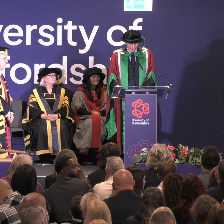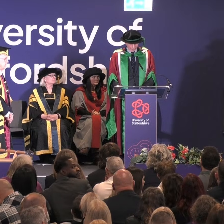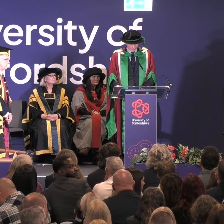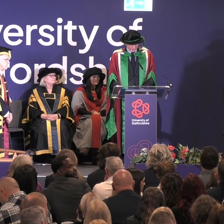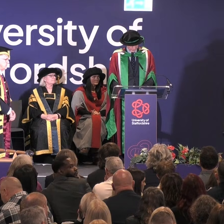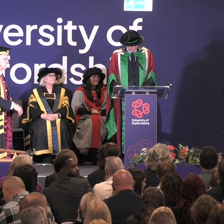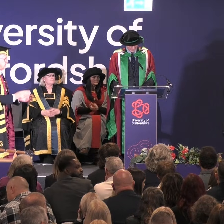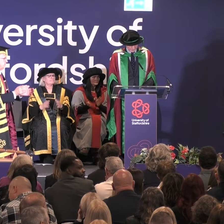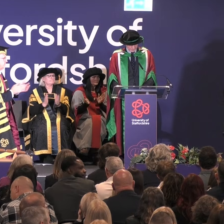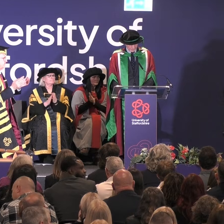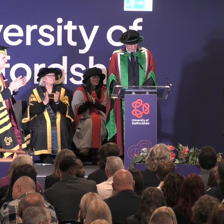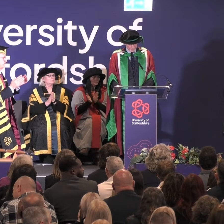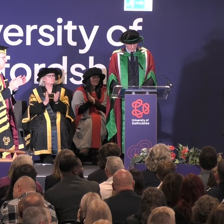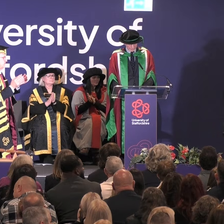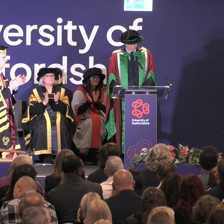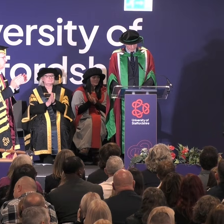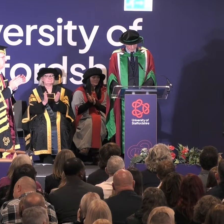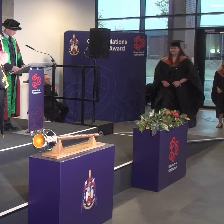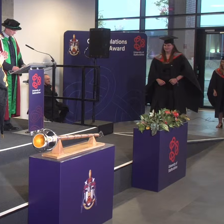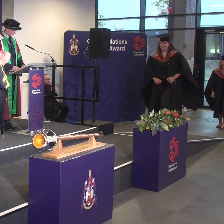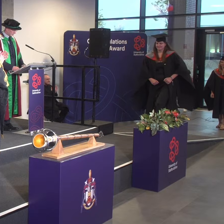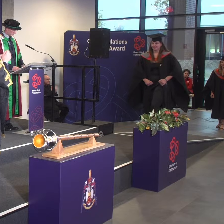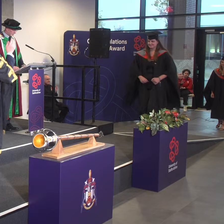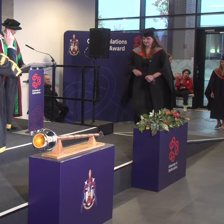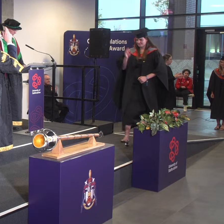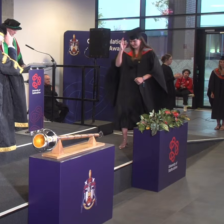Isabel Attenborough.